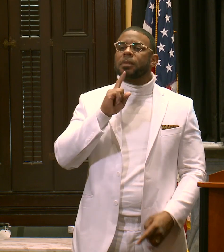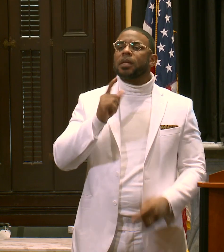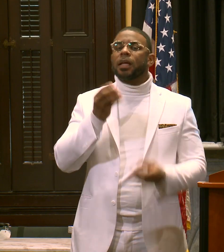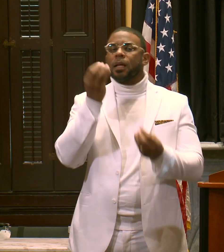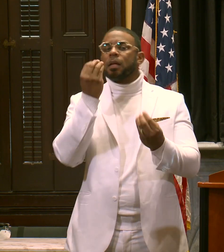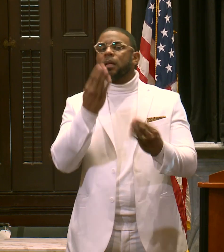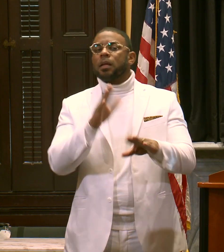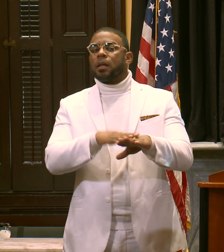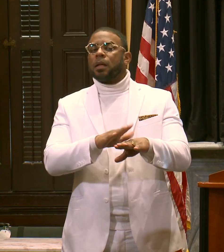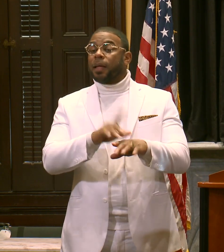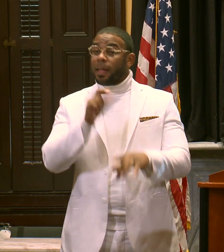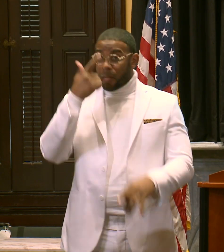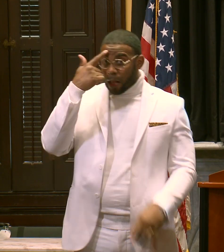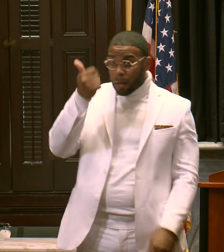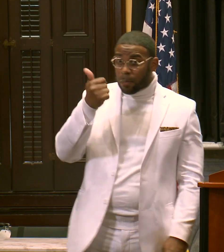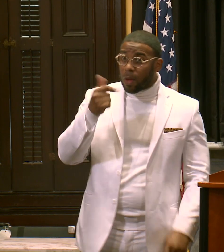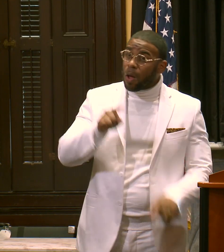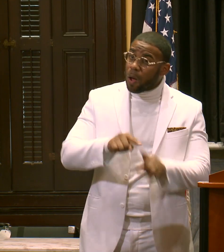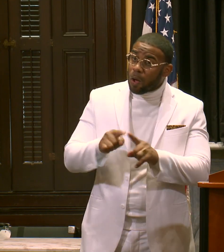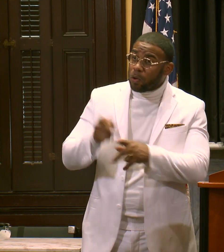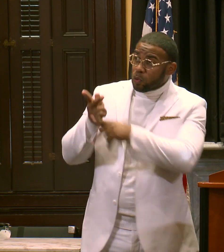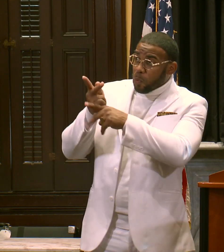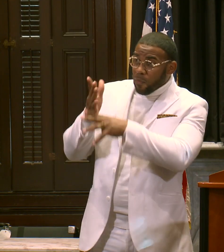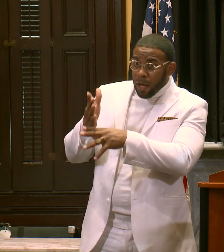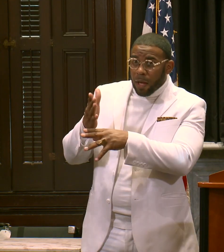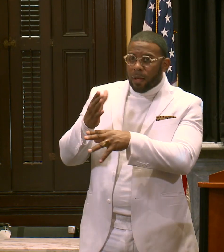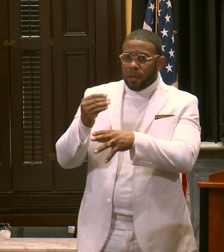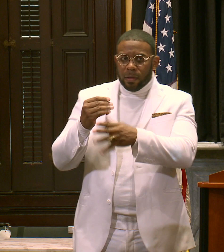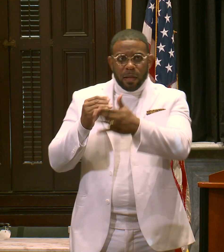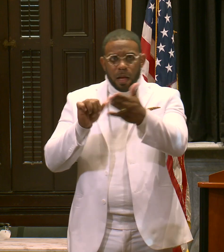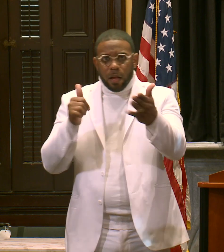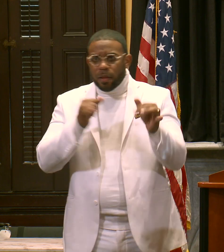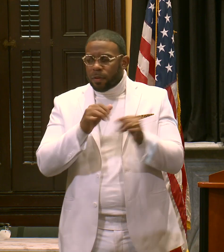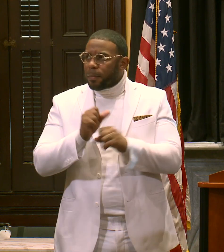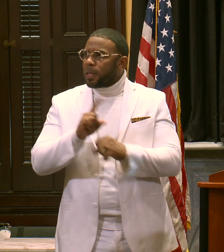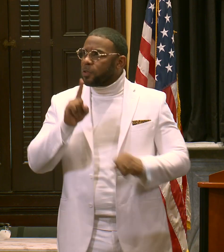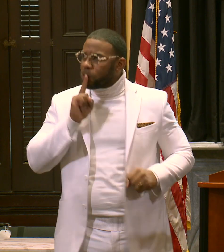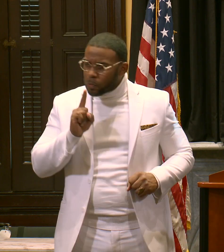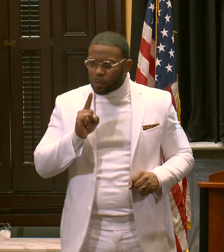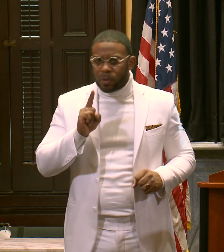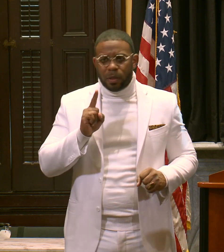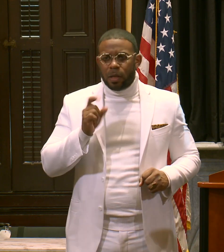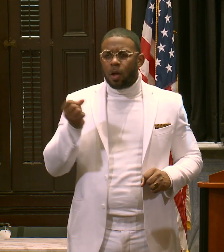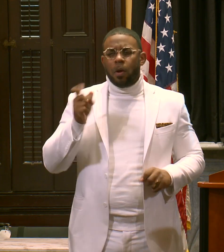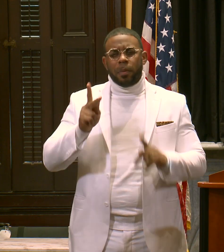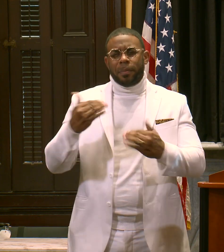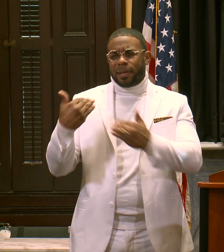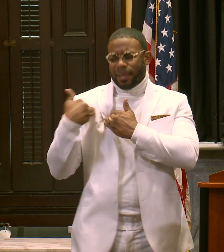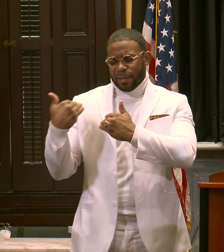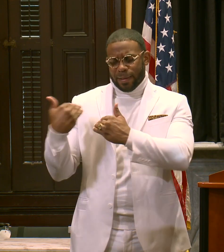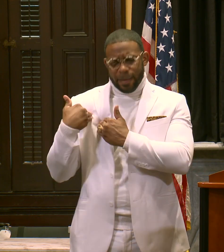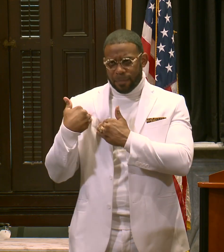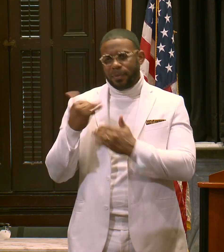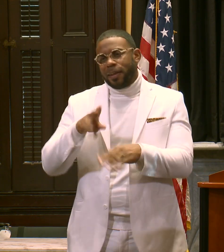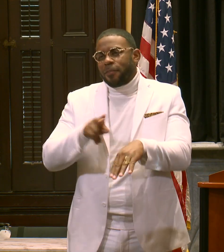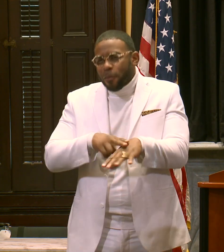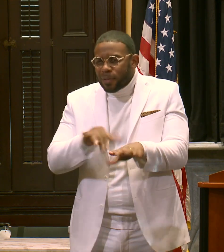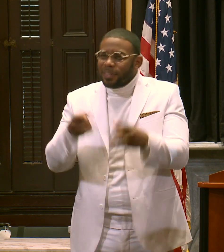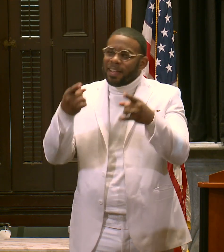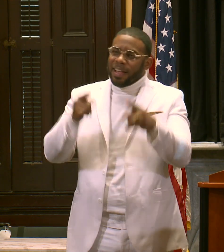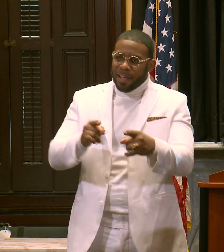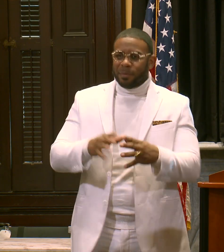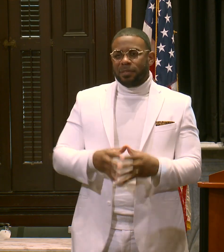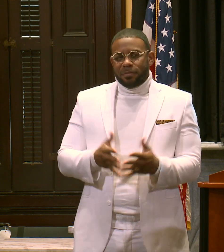letting people know, and it's up to also supervisors and other individuals to make sure that they're holding people accountable. Now, of course, this